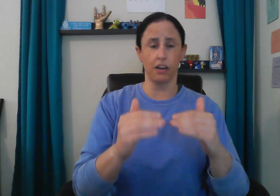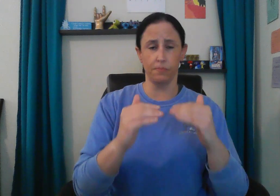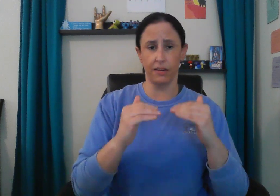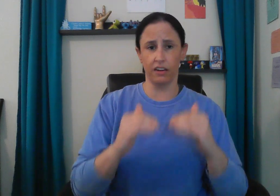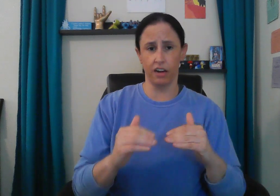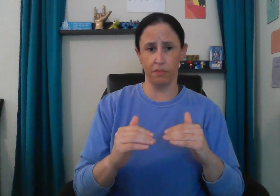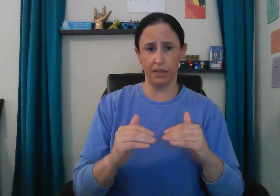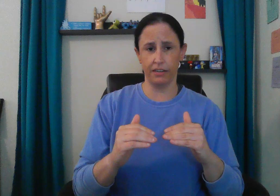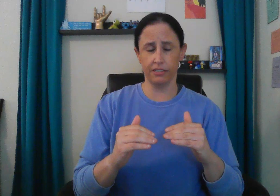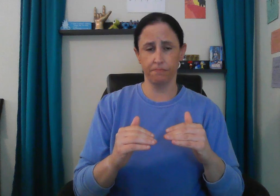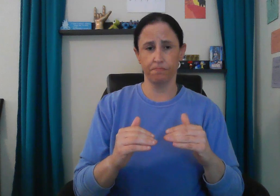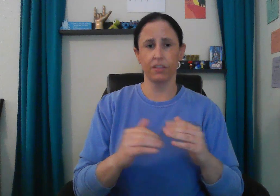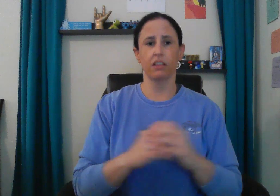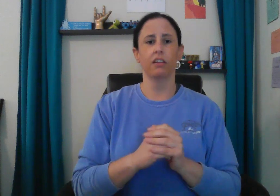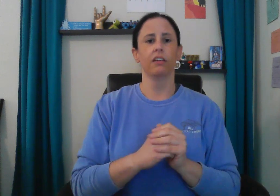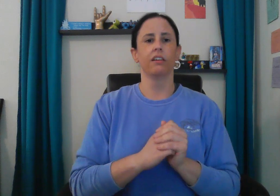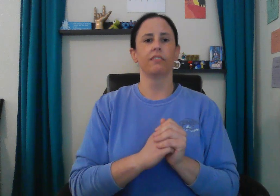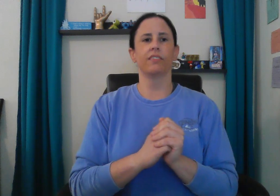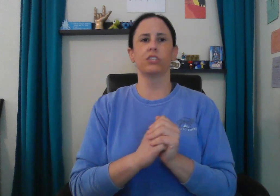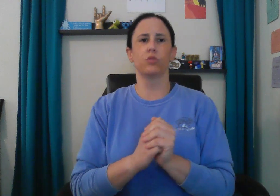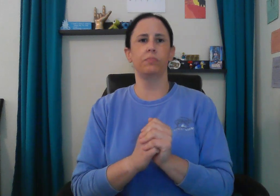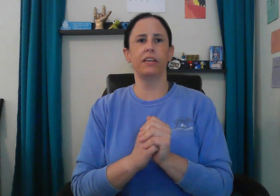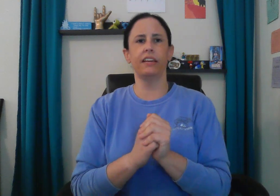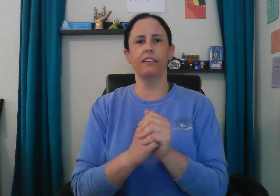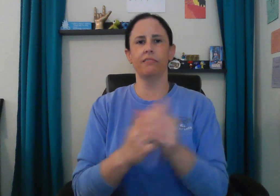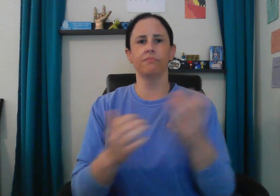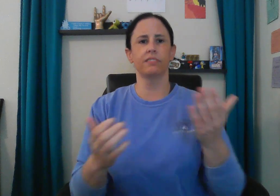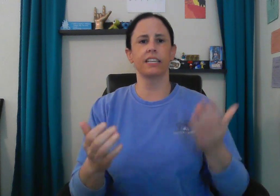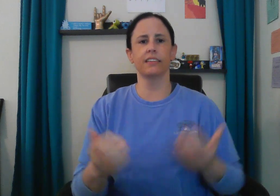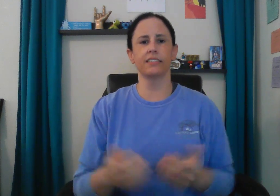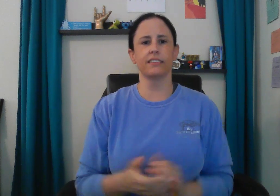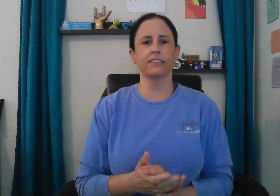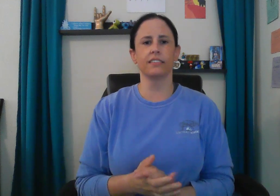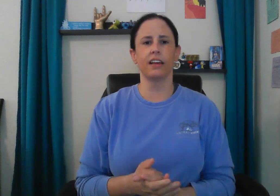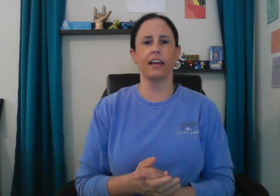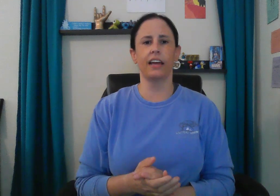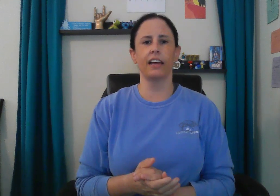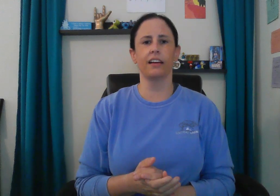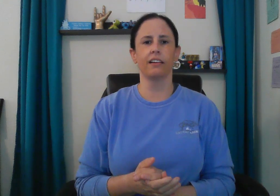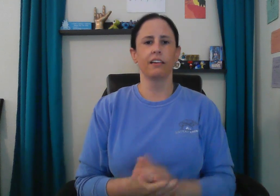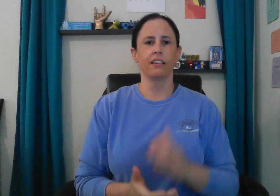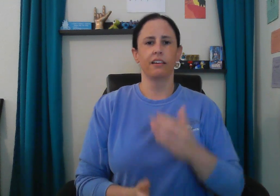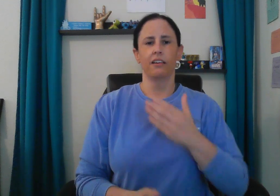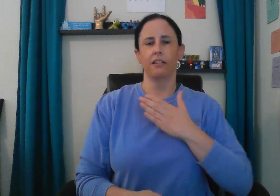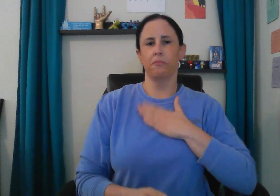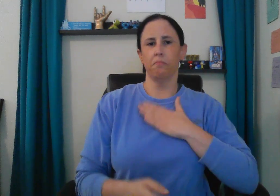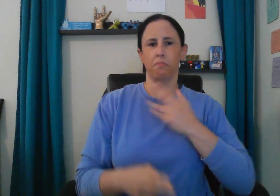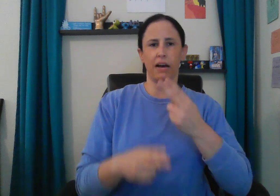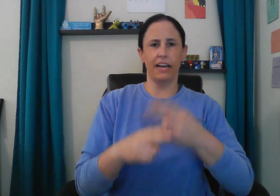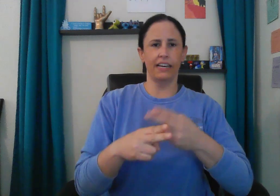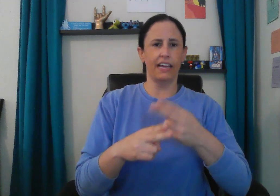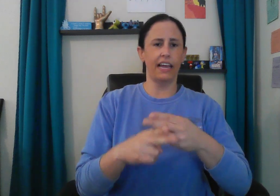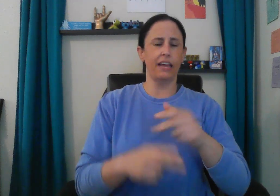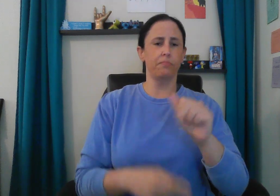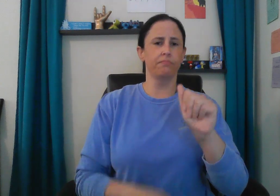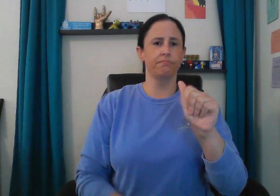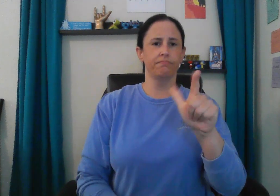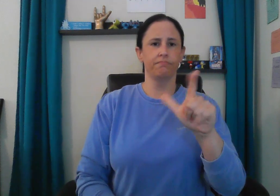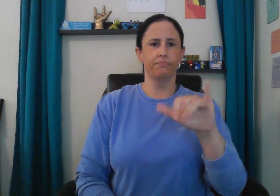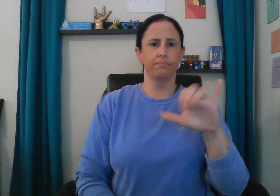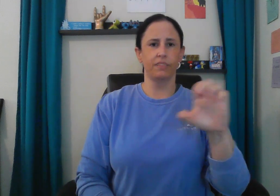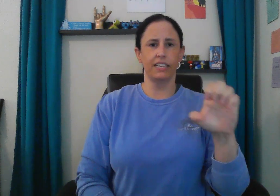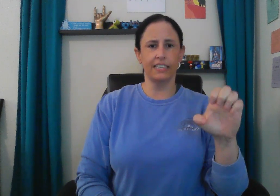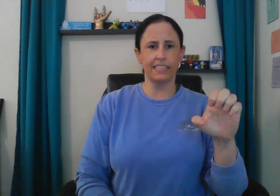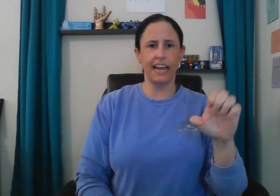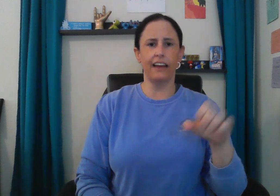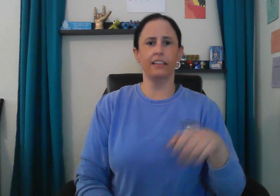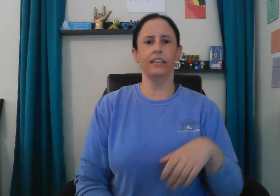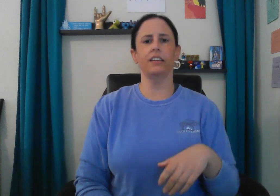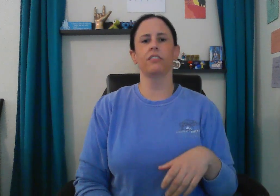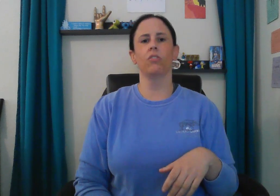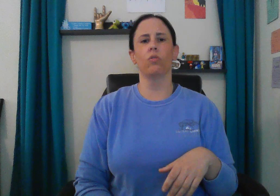topic, comment. This would be sentences like, my name is Allie,